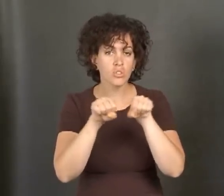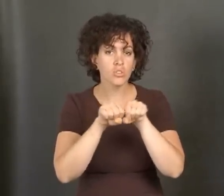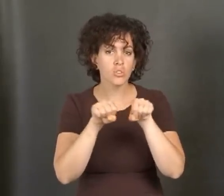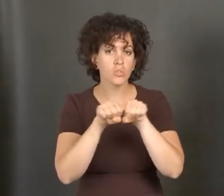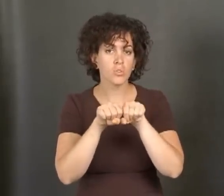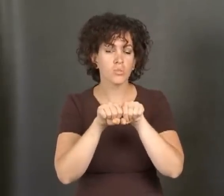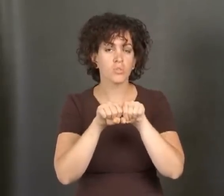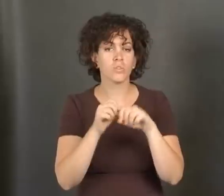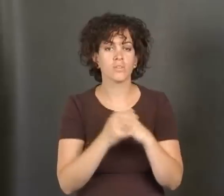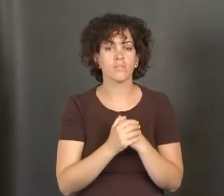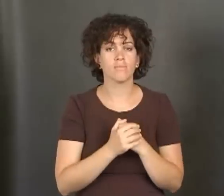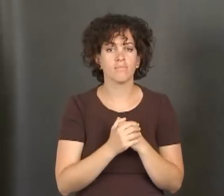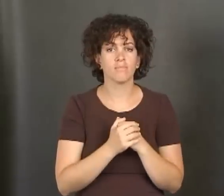Shoes.